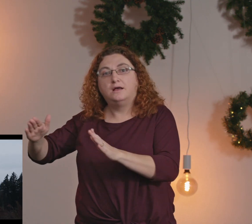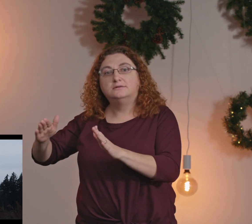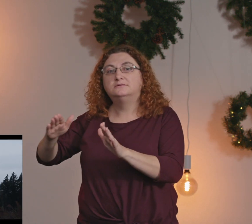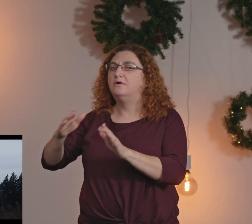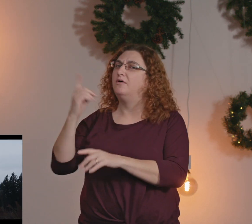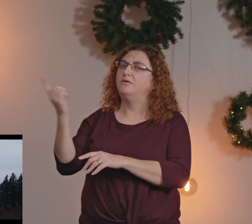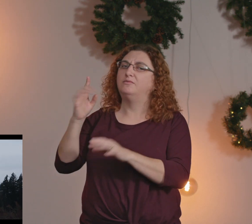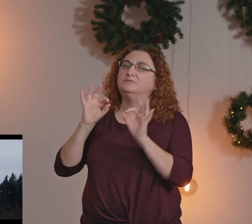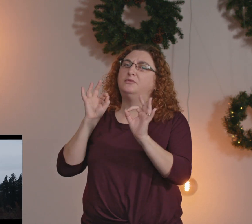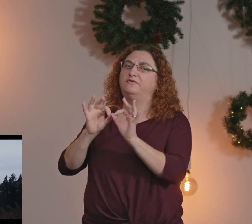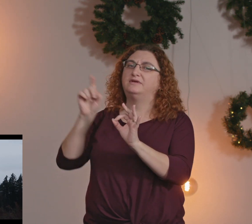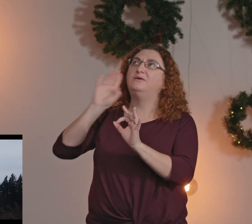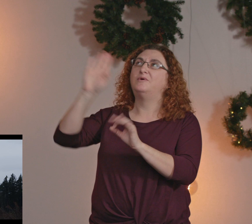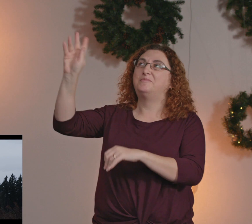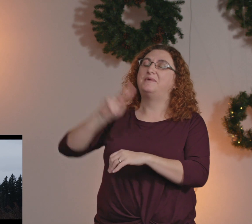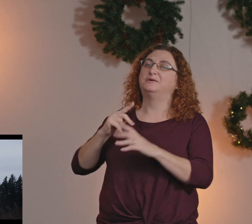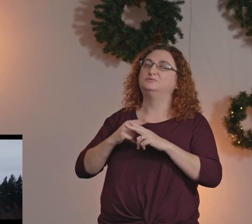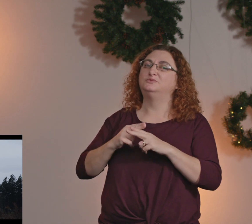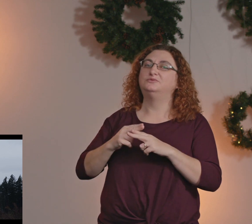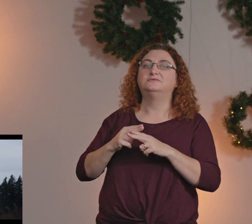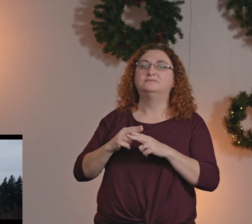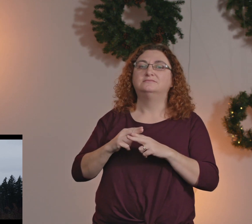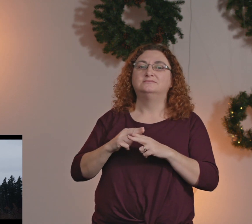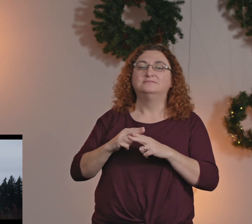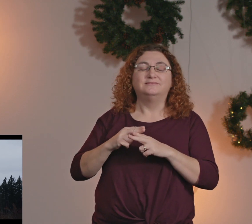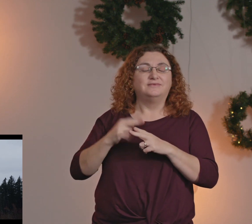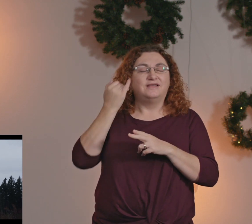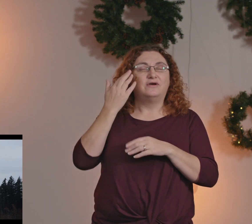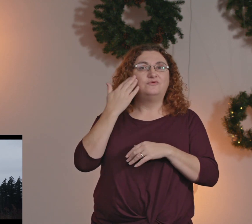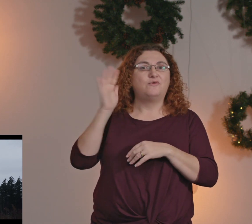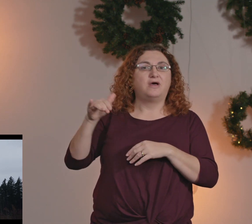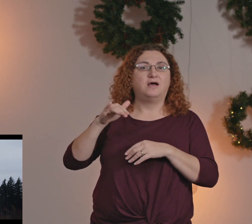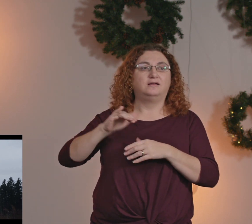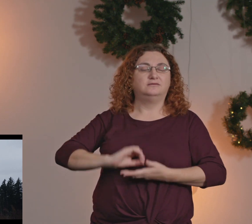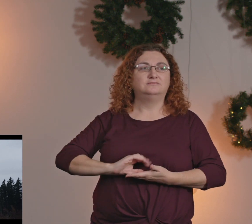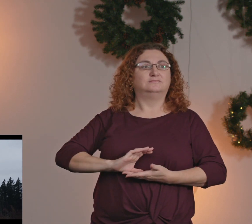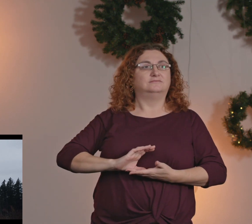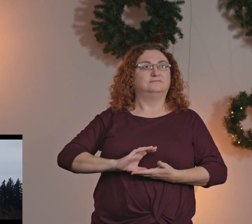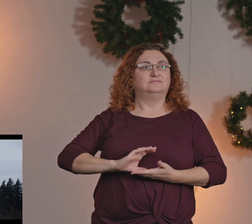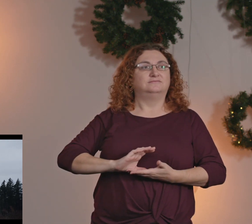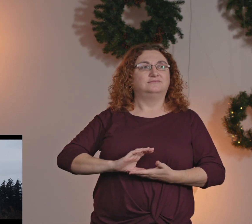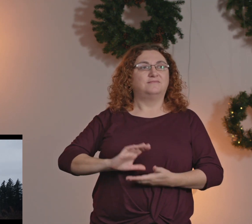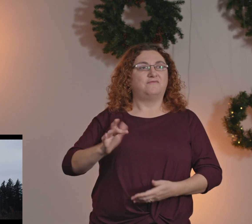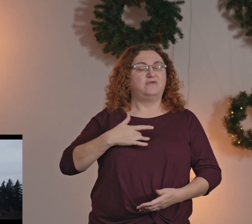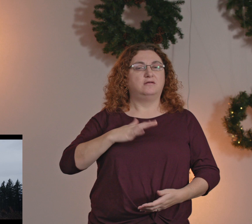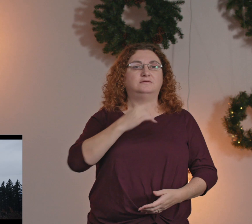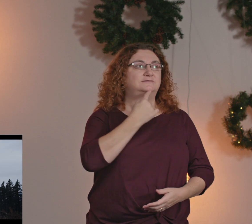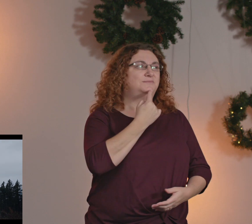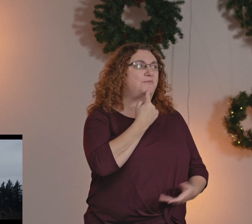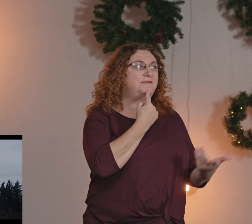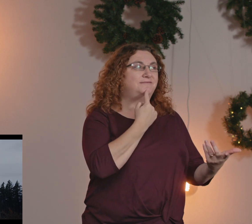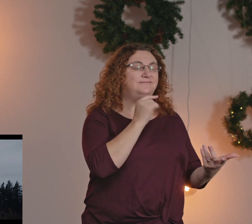soon. I believe that knowing this makes all of the uncertainty and disappointment perfectly worth it."